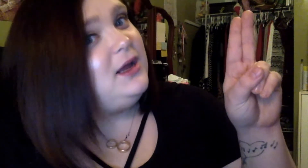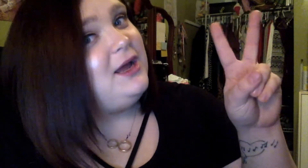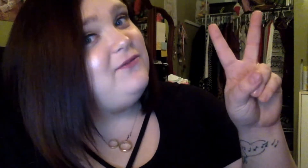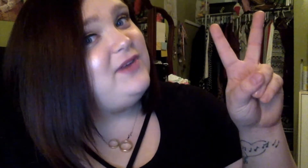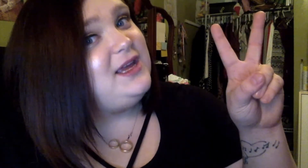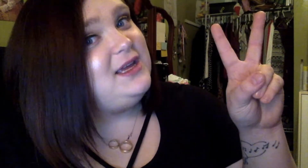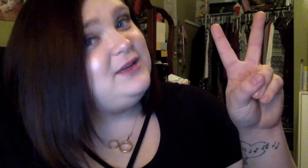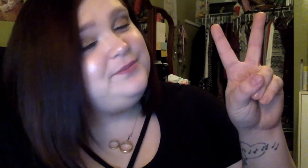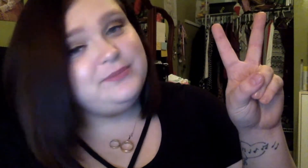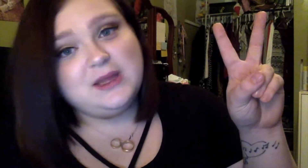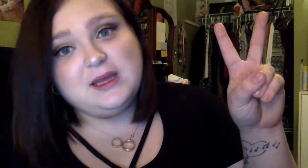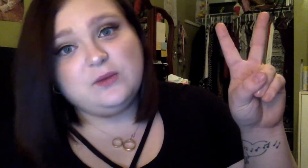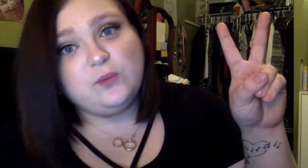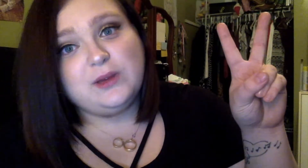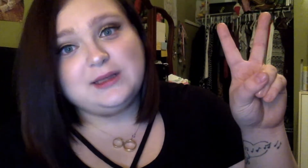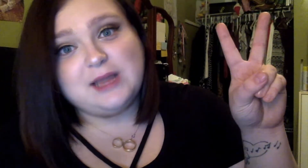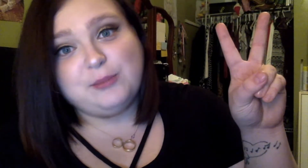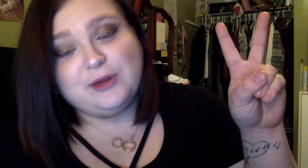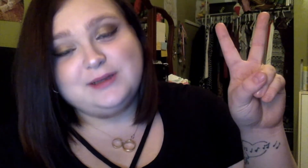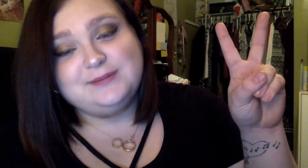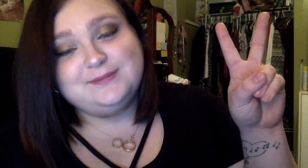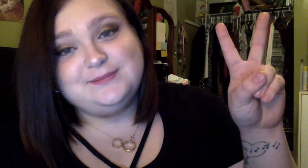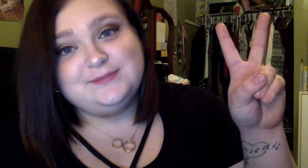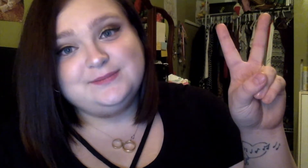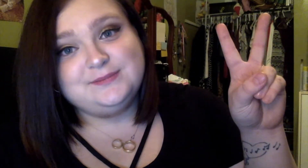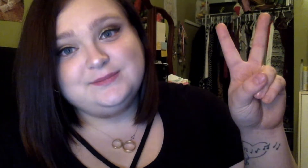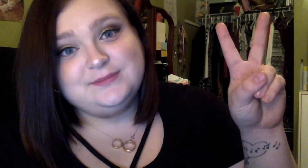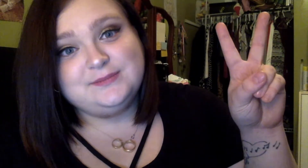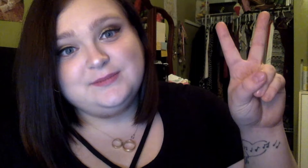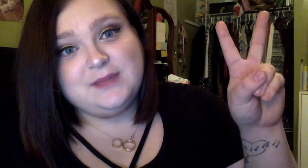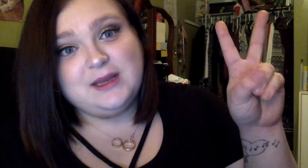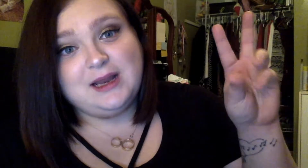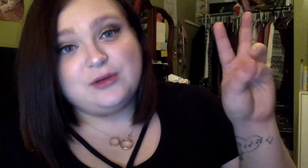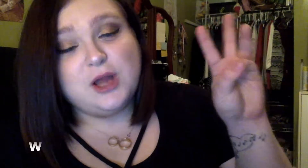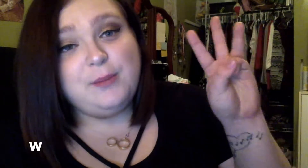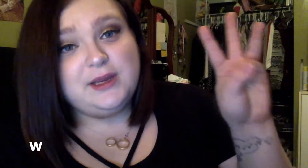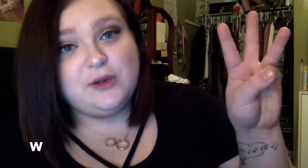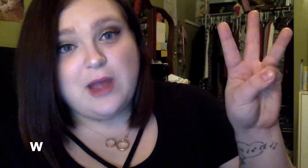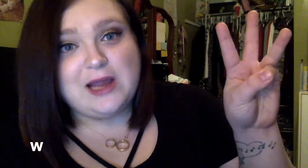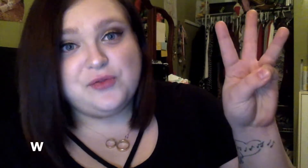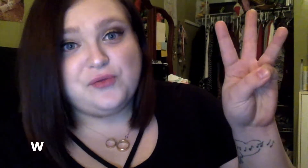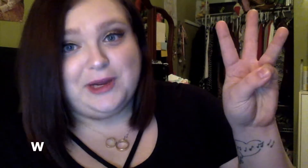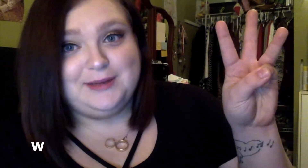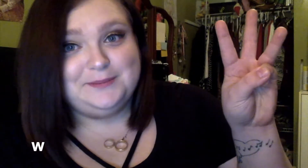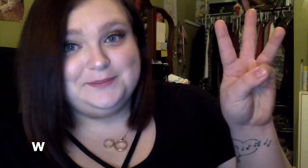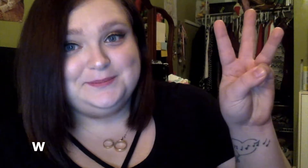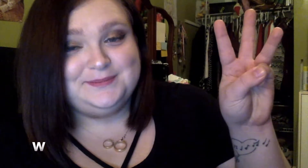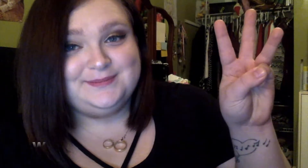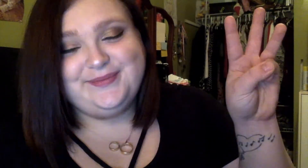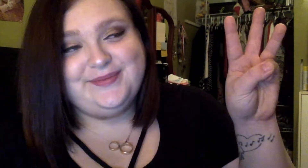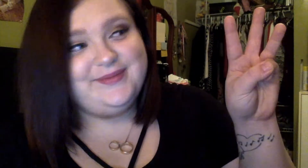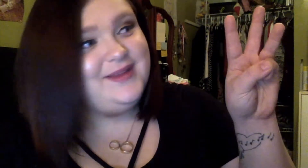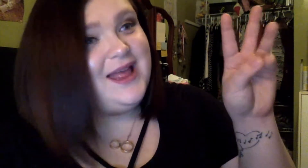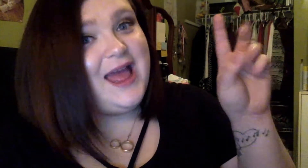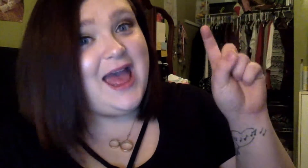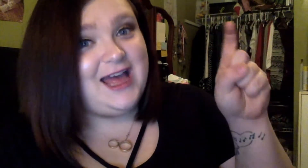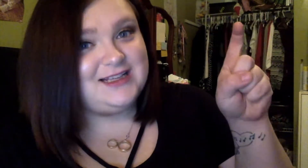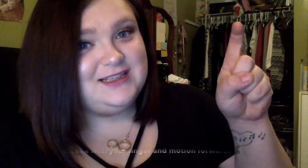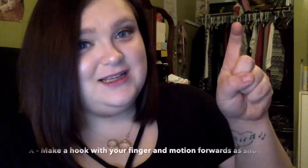and V is separate. Now W has three. At.